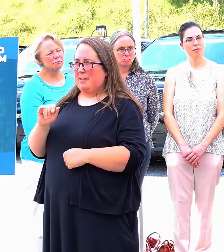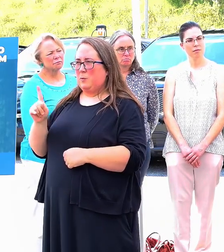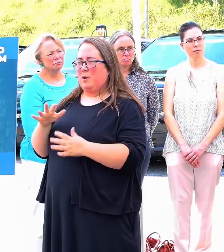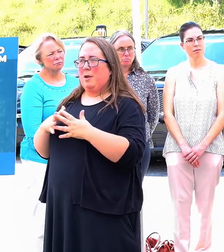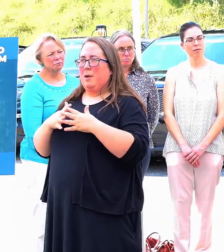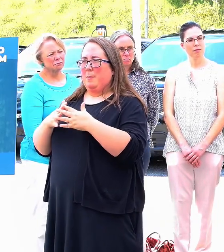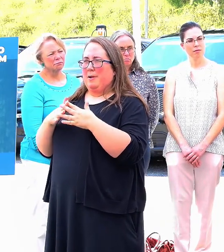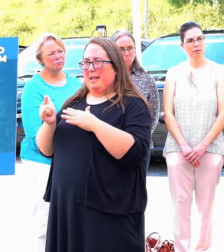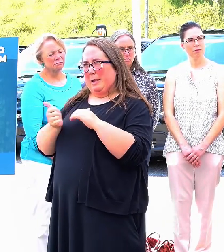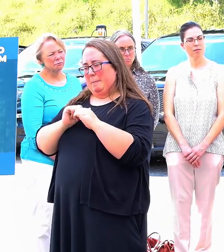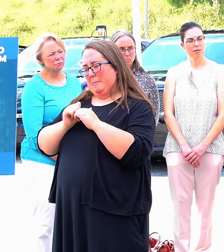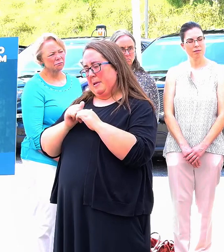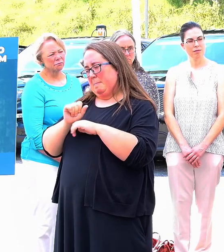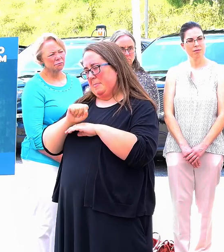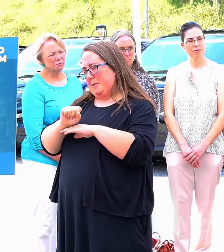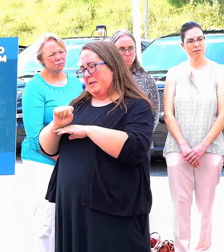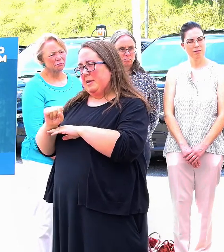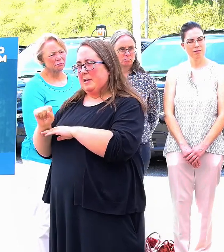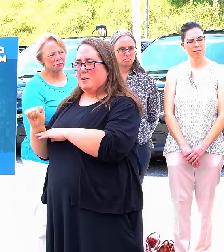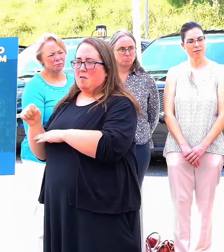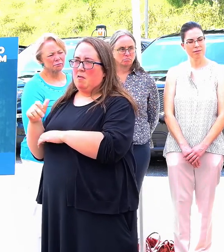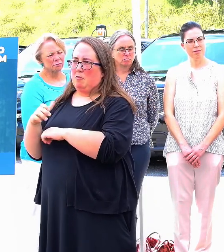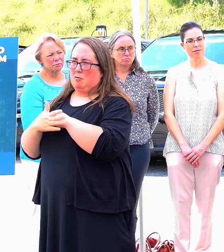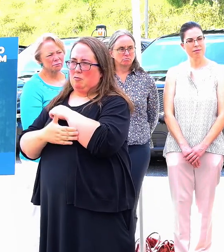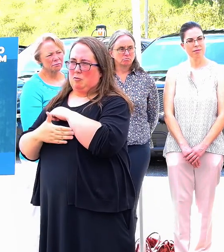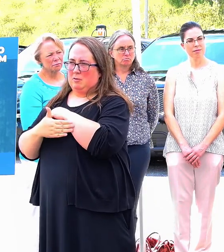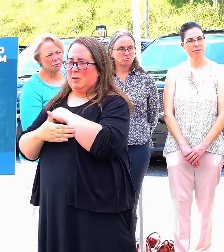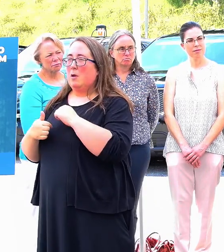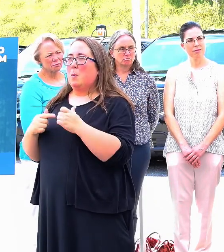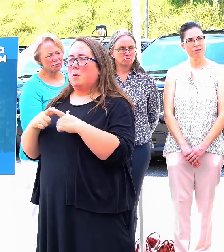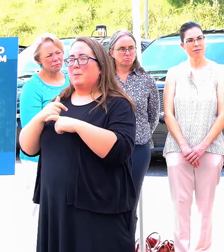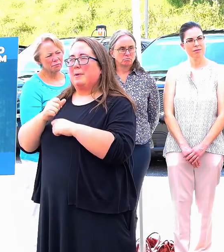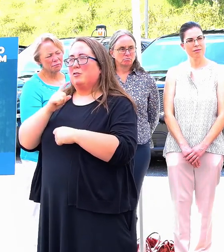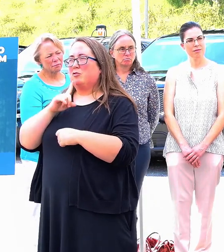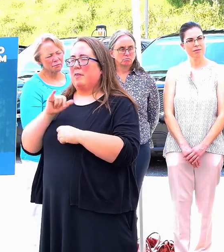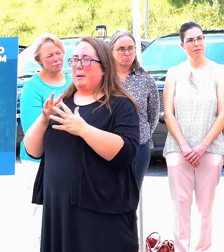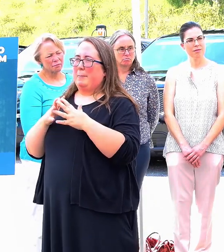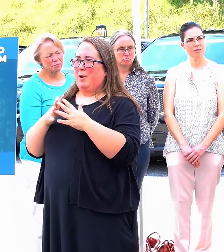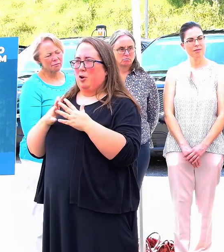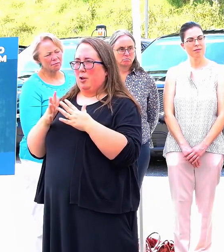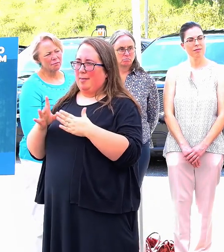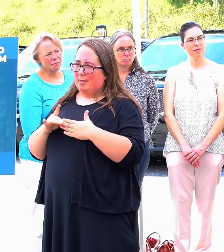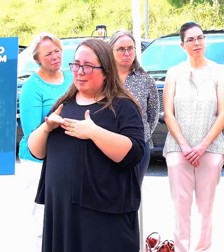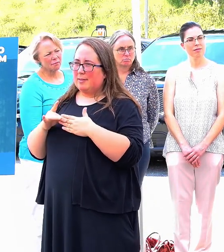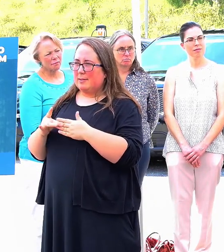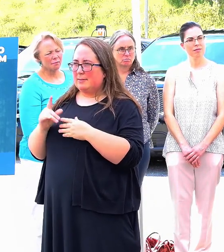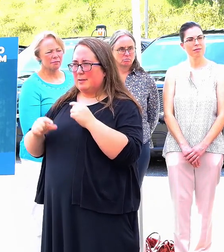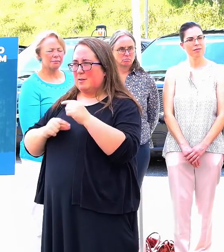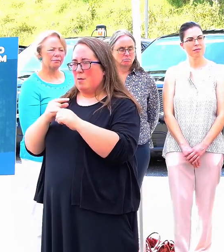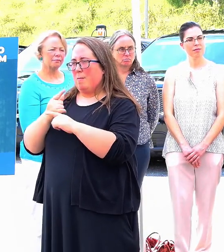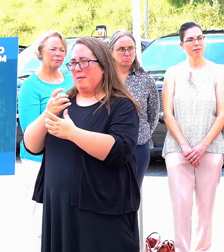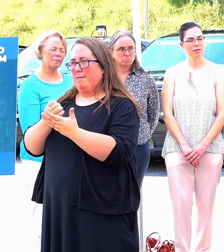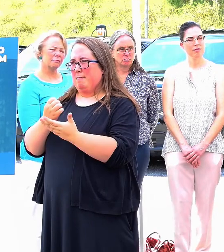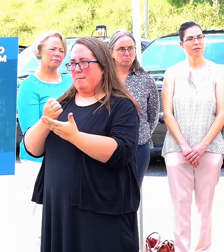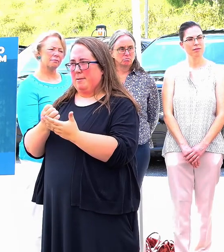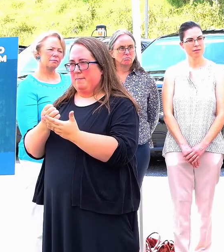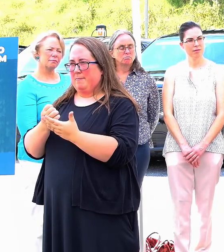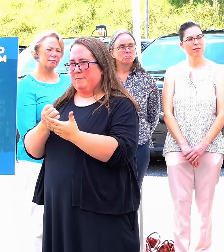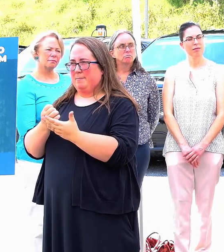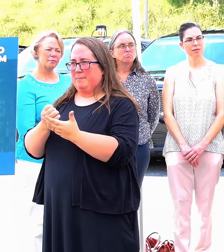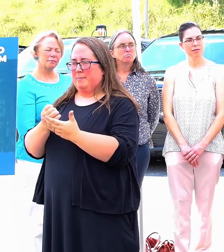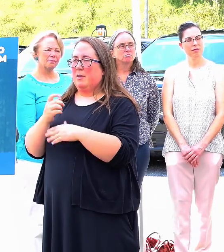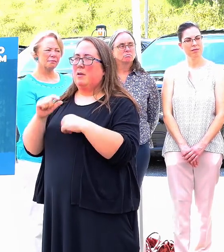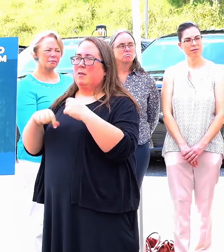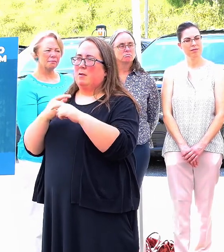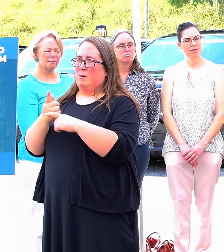can outcompete any nation in the world. We want to make sure that America leads the global economy, and the